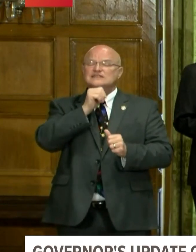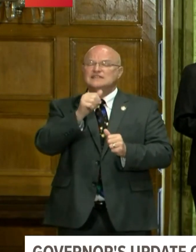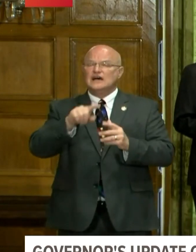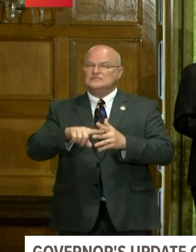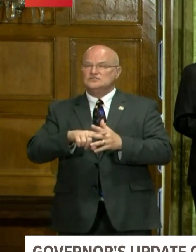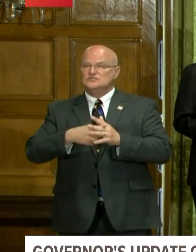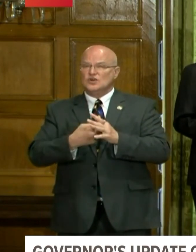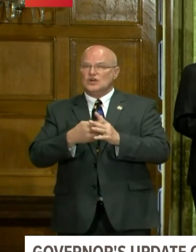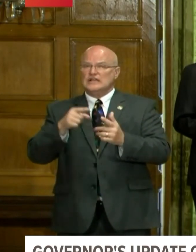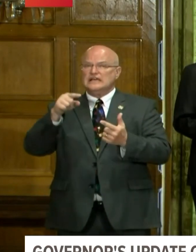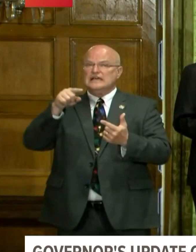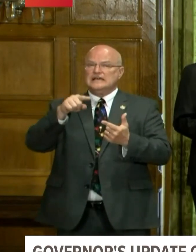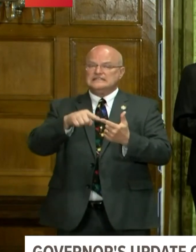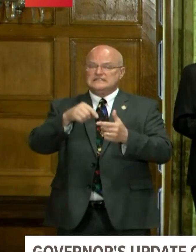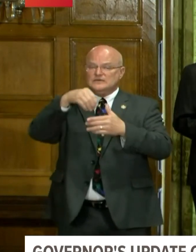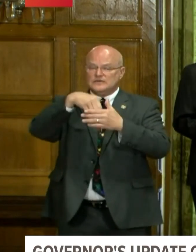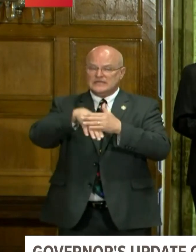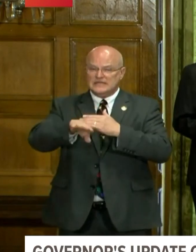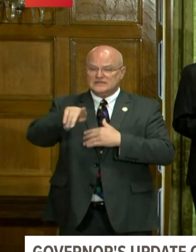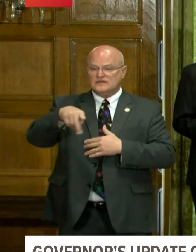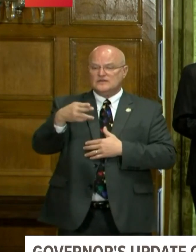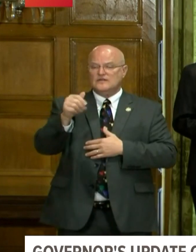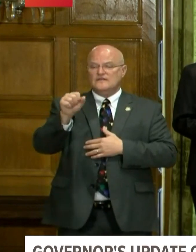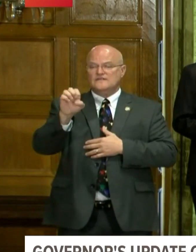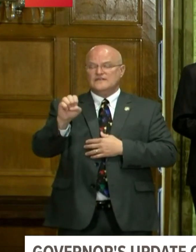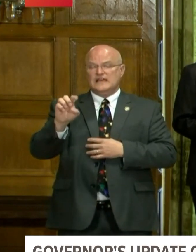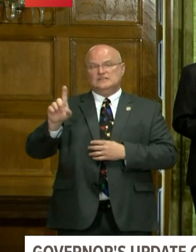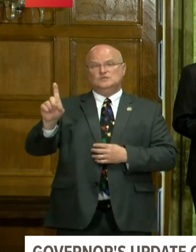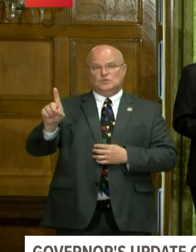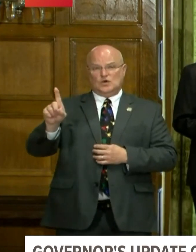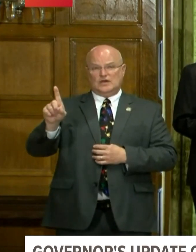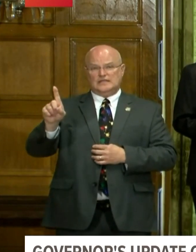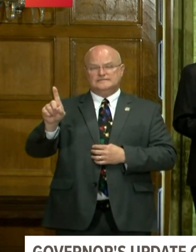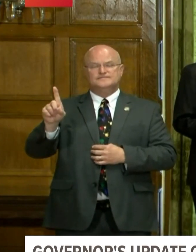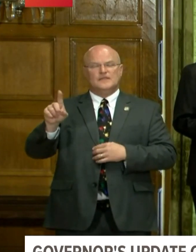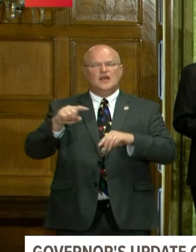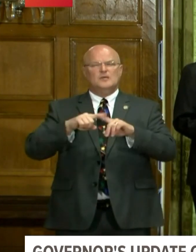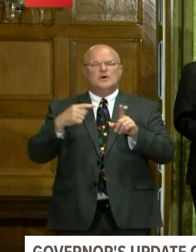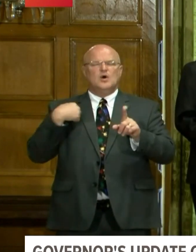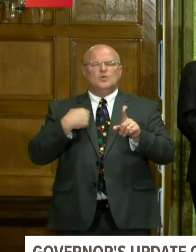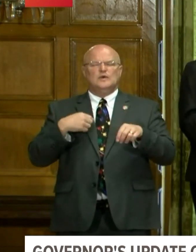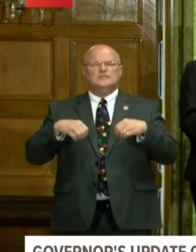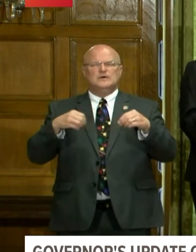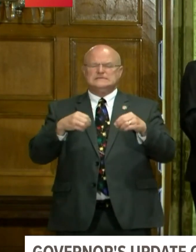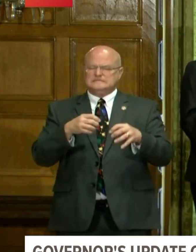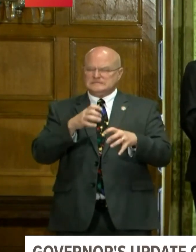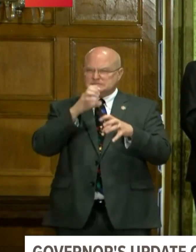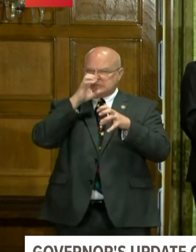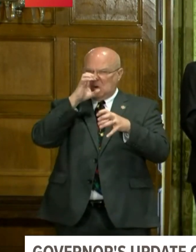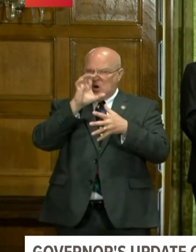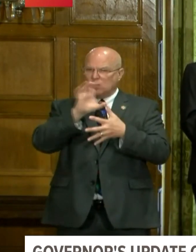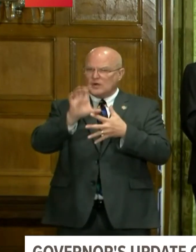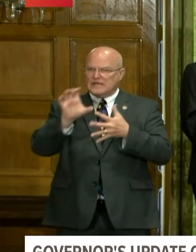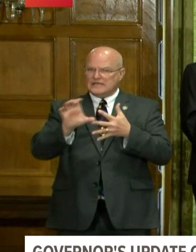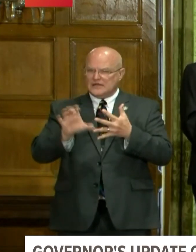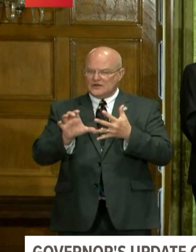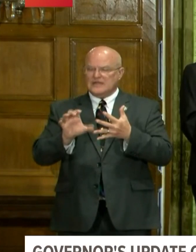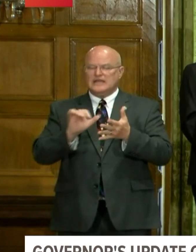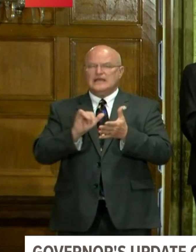initiated until we entered phase 1 and met those gating criteria. We put out some fairly stringent criteria, though, that